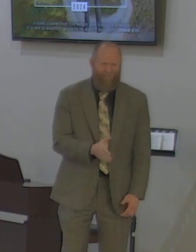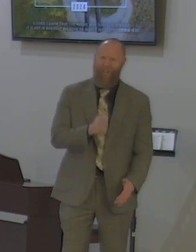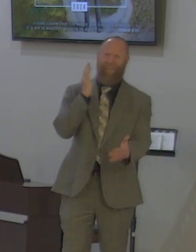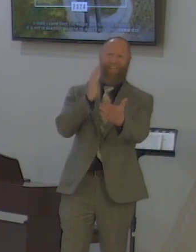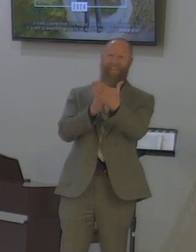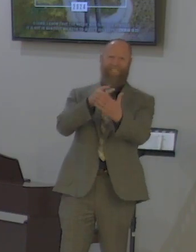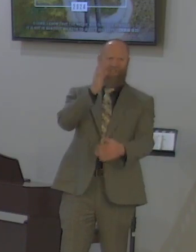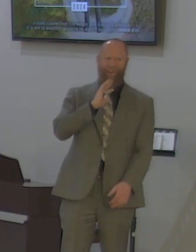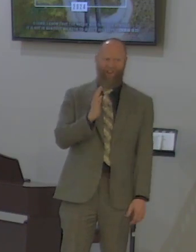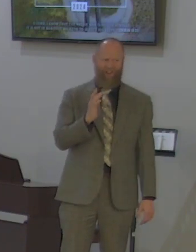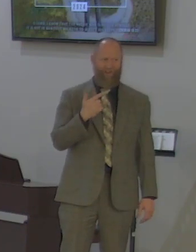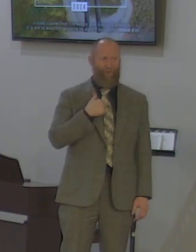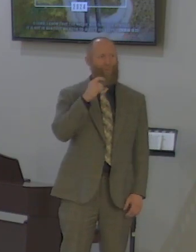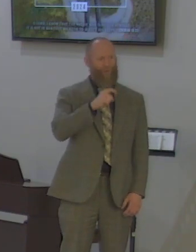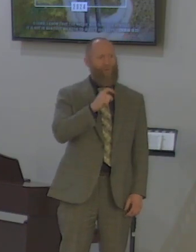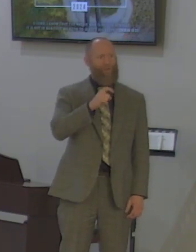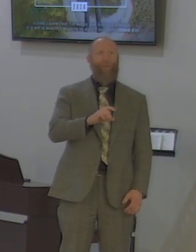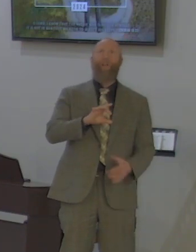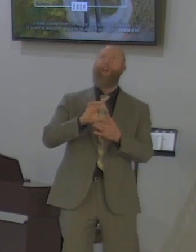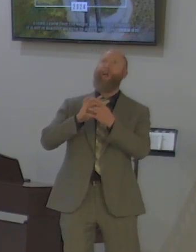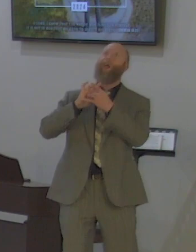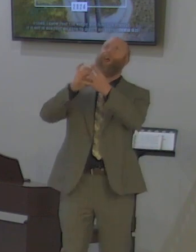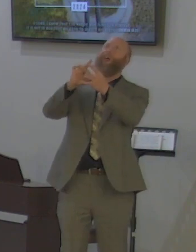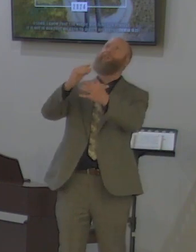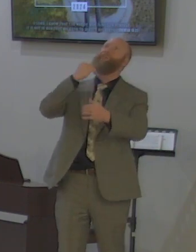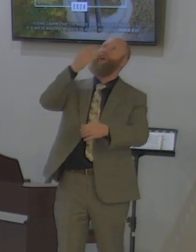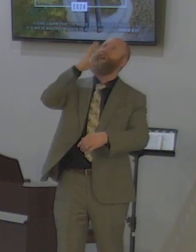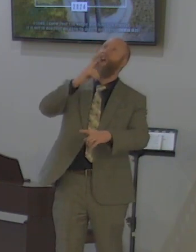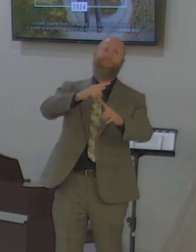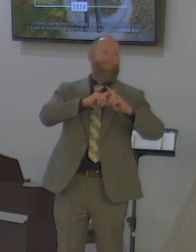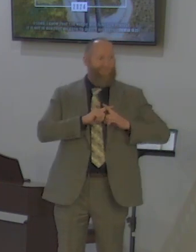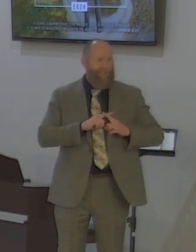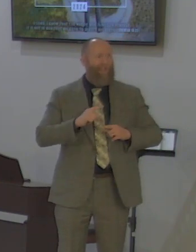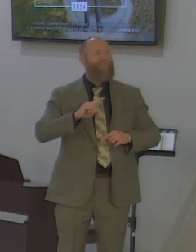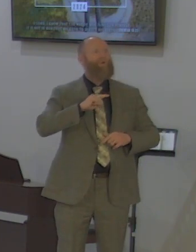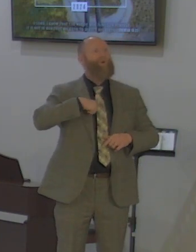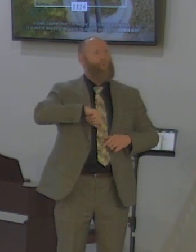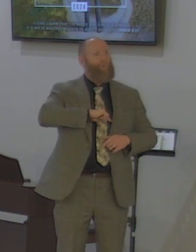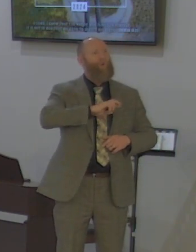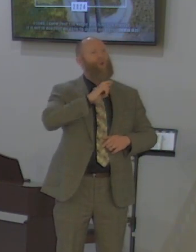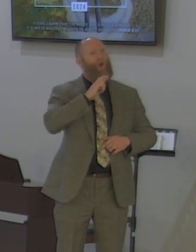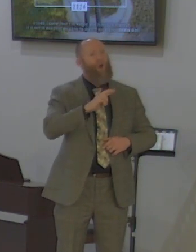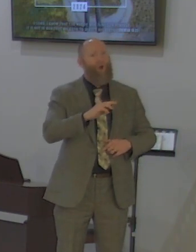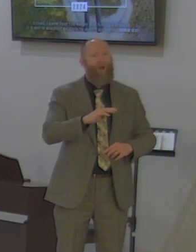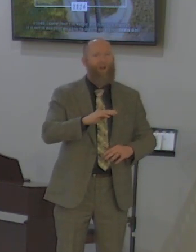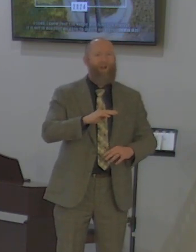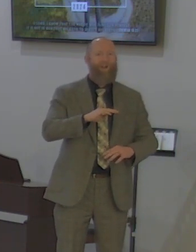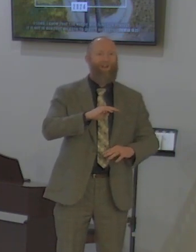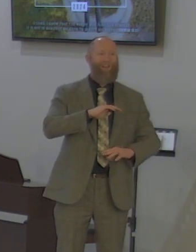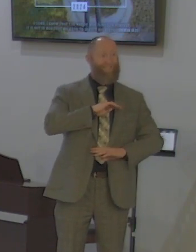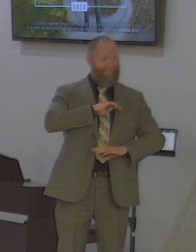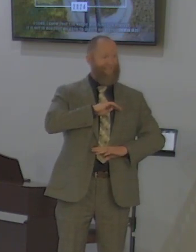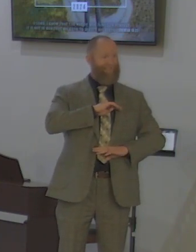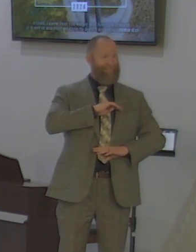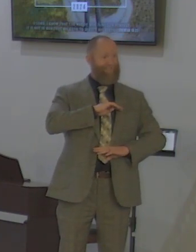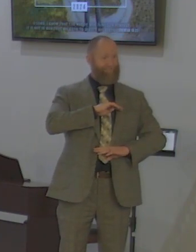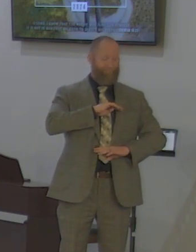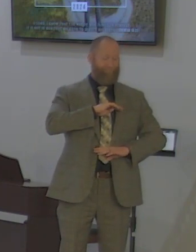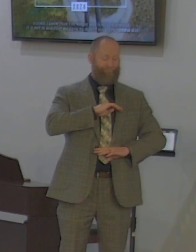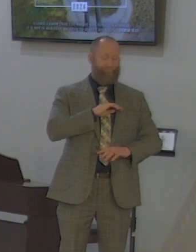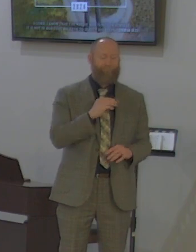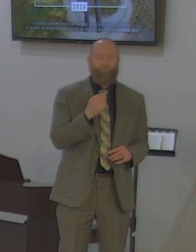Discontentment is something that really doesn't belong in the life of a believer. Now, I'm not telling you